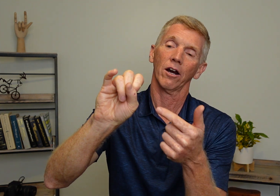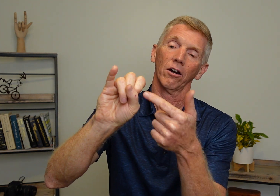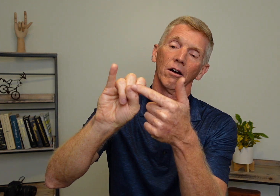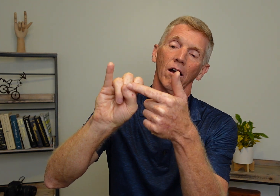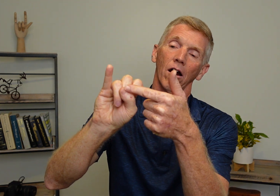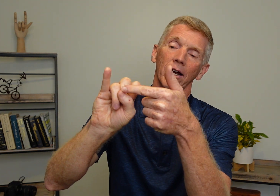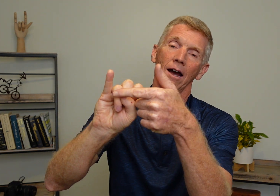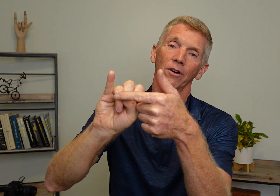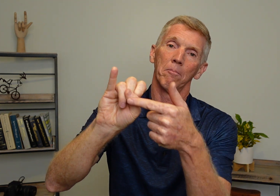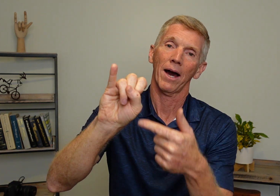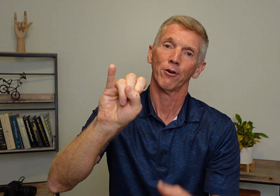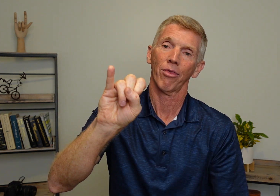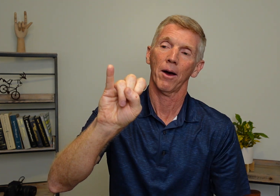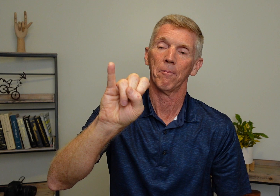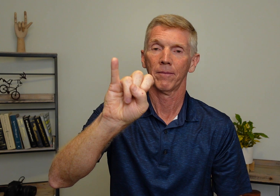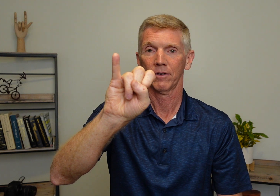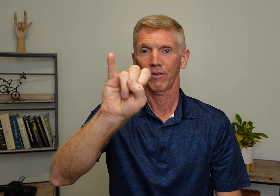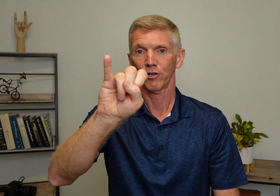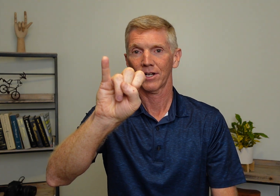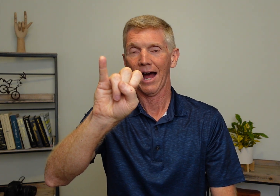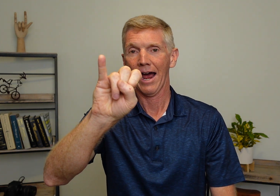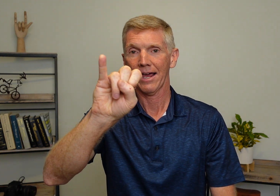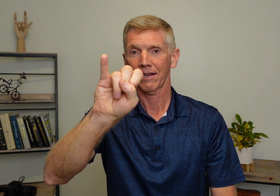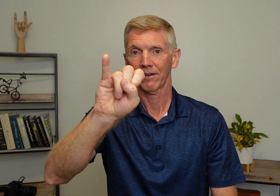here are covered up by your thumb. There's an I.